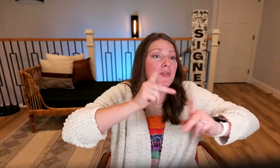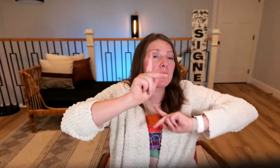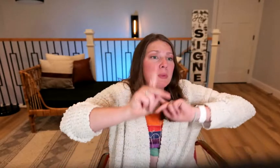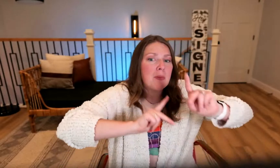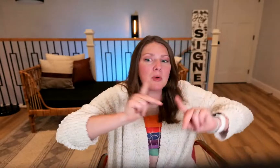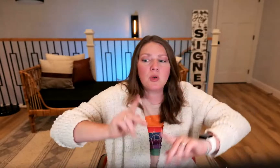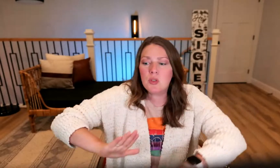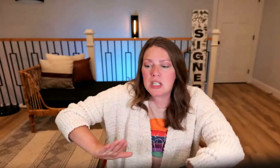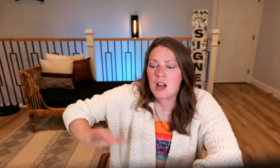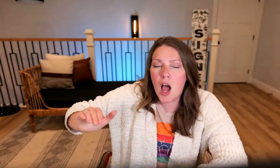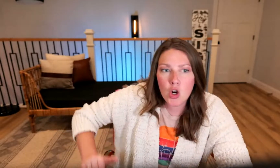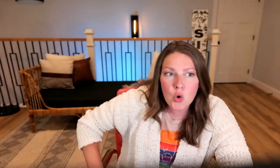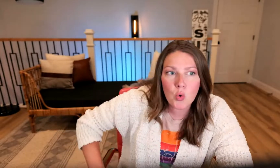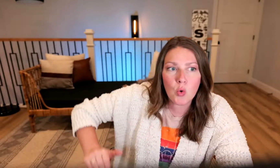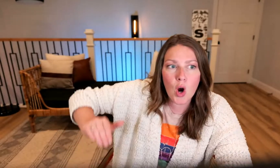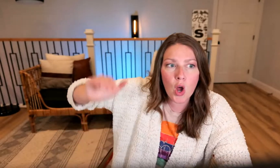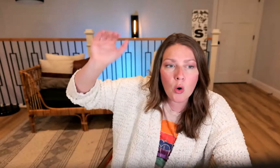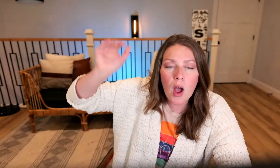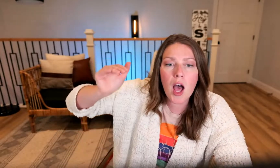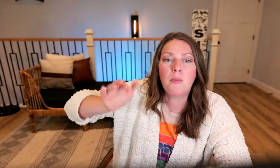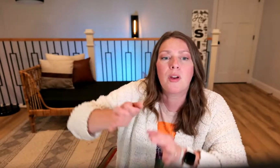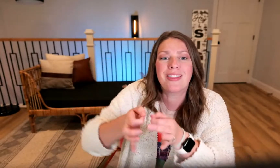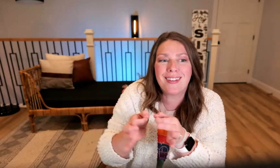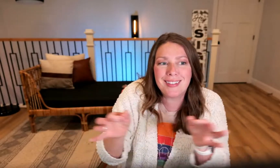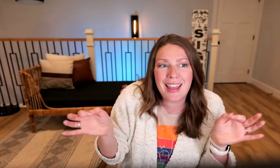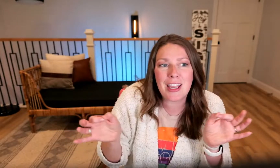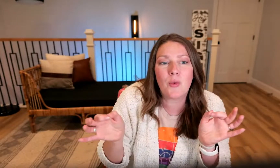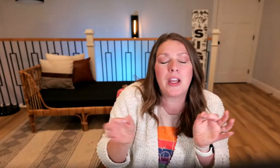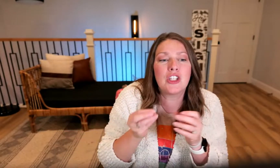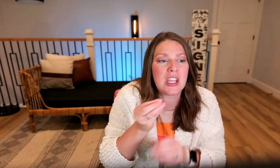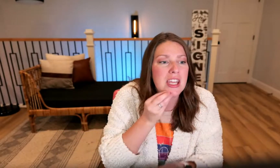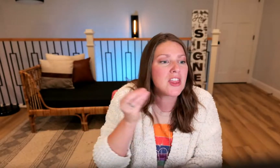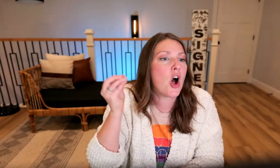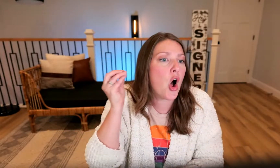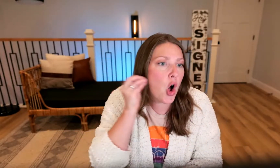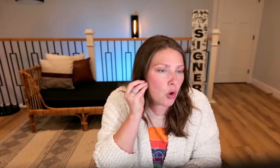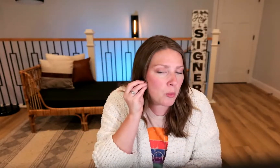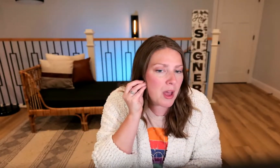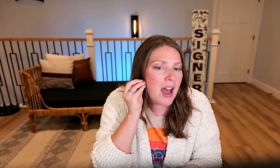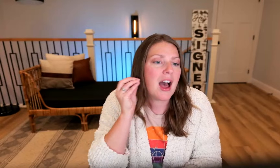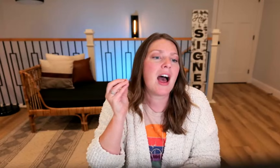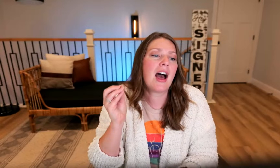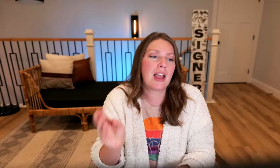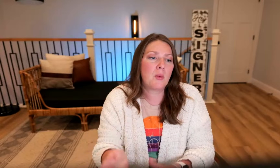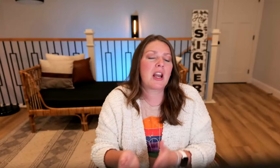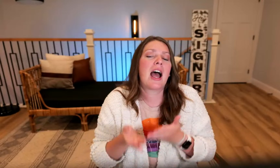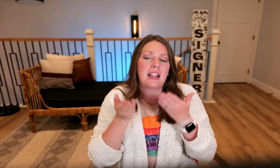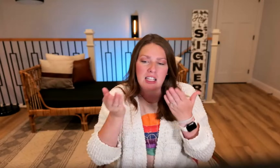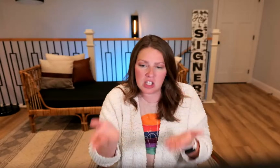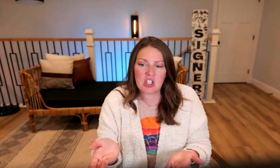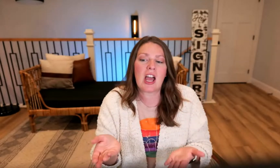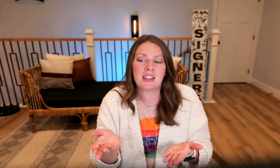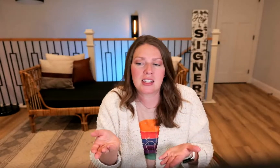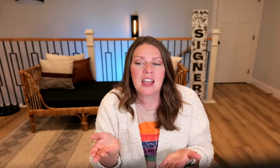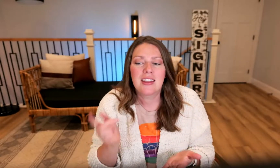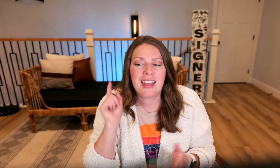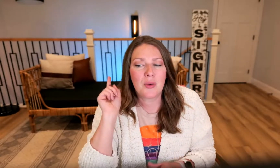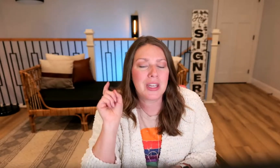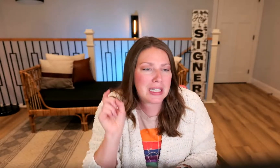for people who did not grow up with the language in the home, I would highly suggest that it would